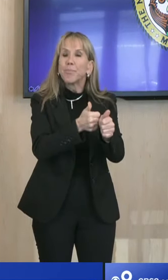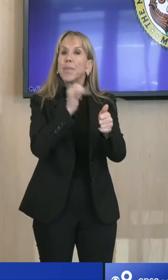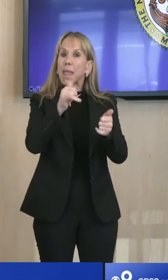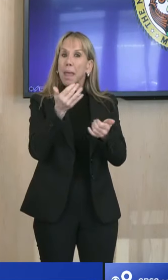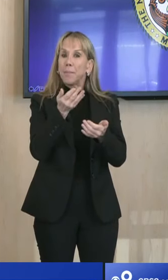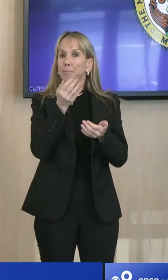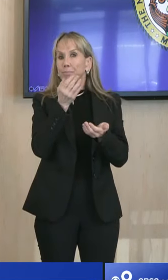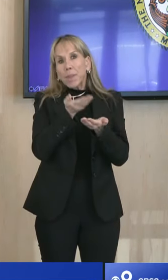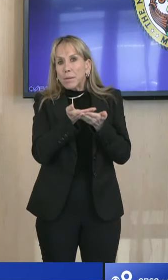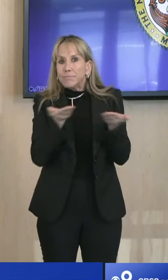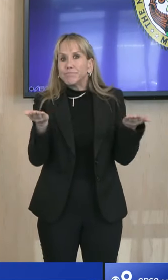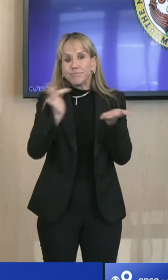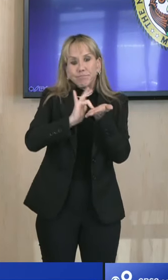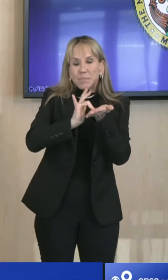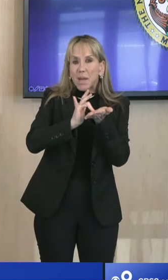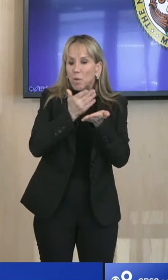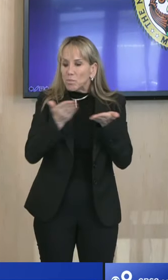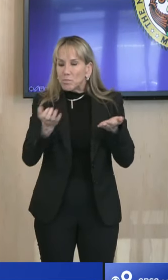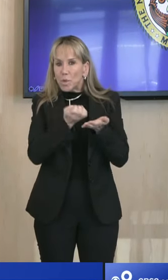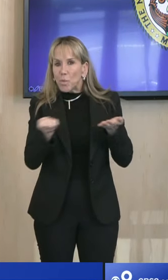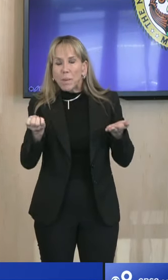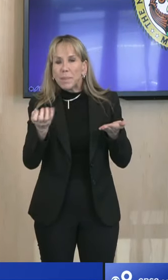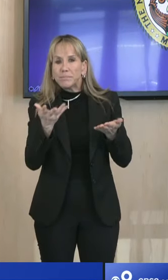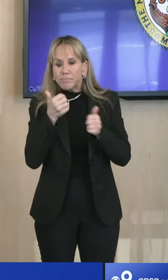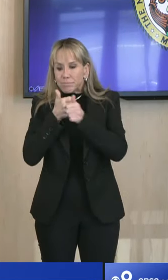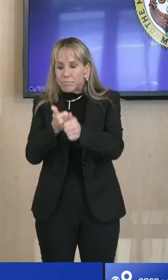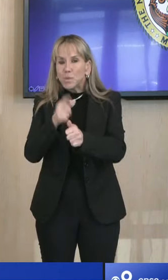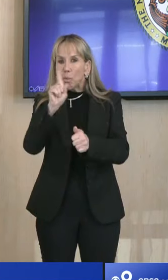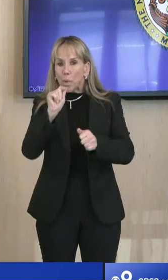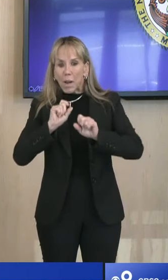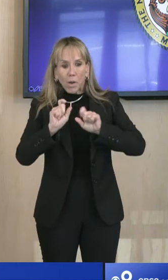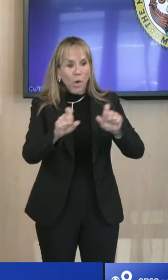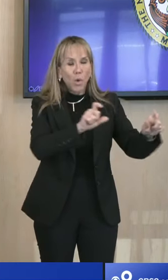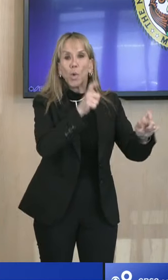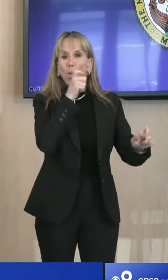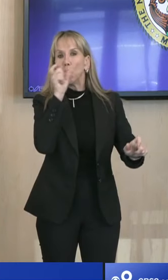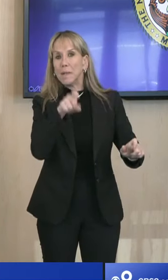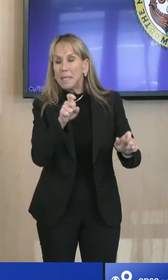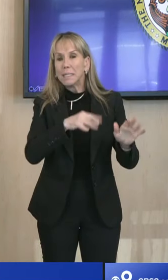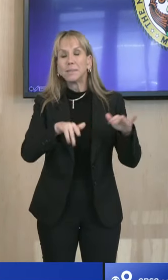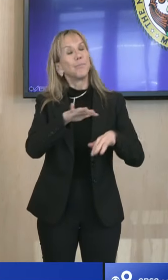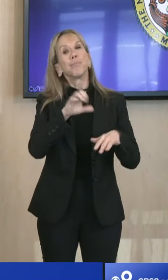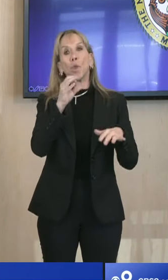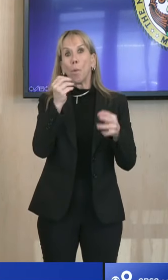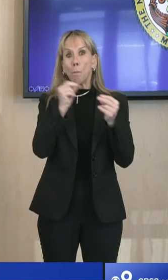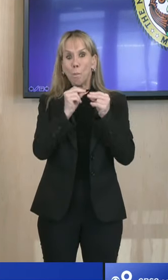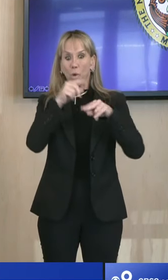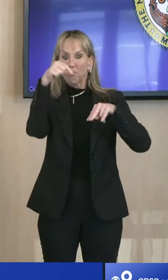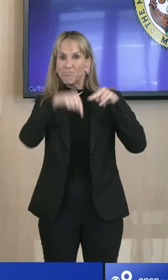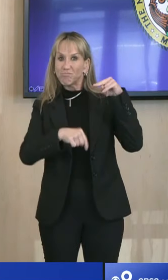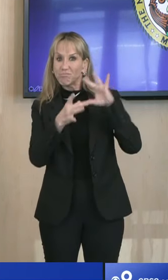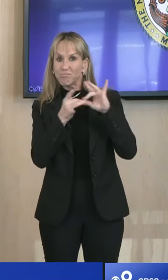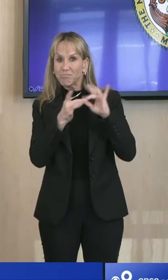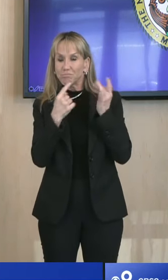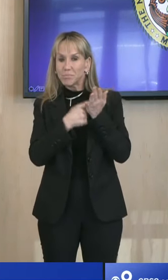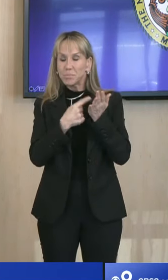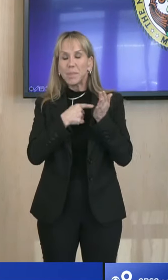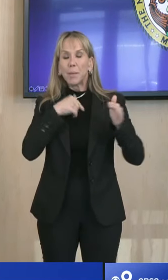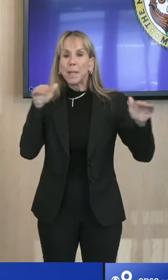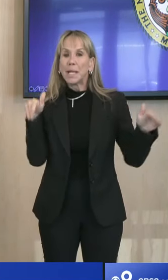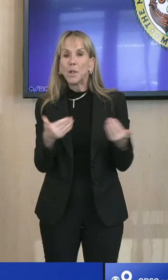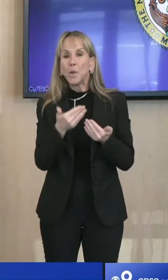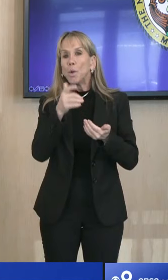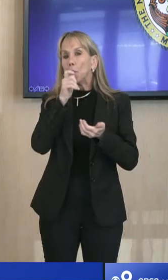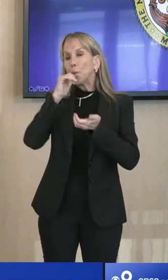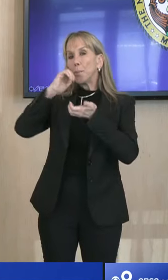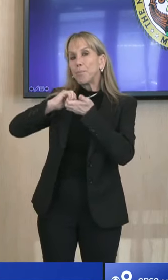healthcare providers across the region during this crisis. To learn more about it, I'm going to introduce our partners in this effort, and that